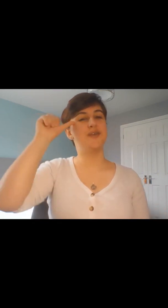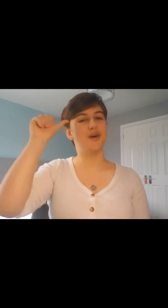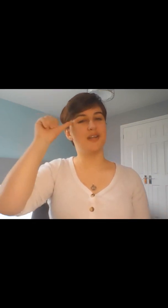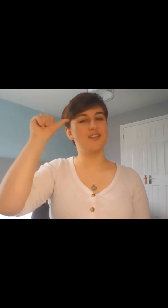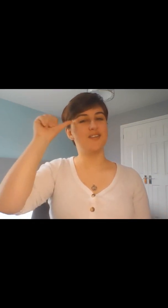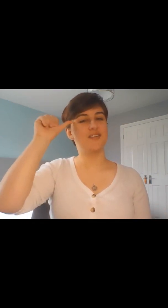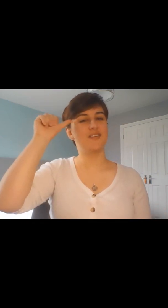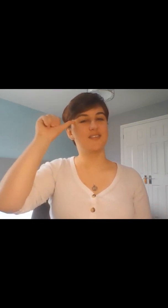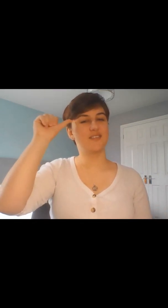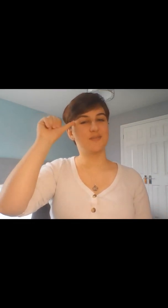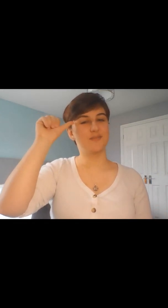knowledge.